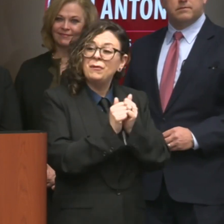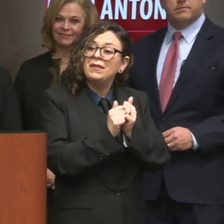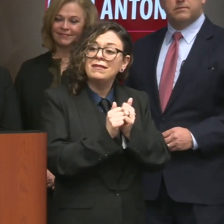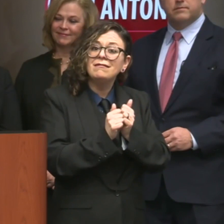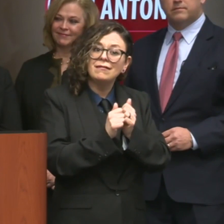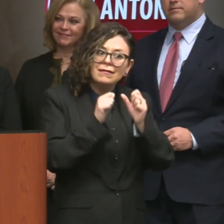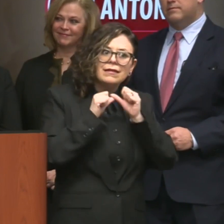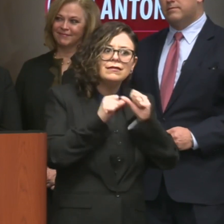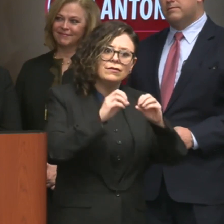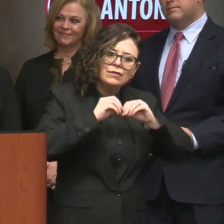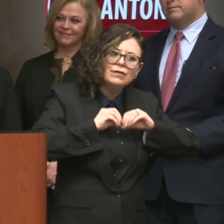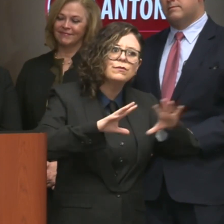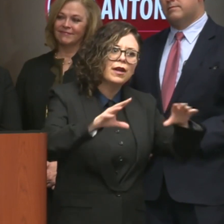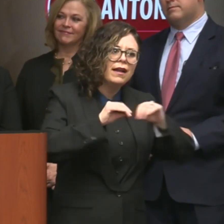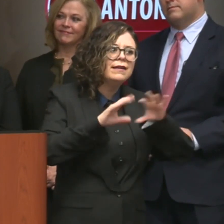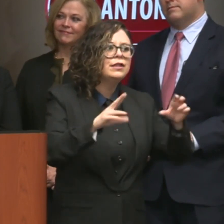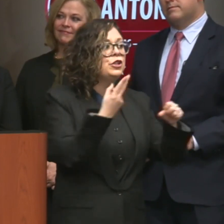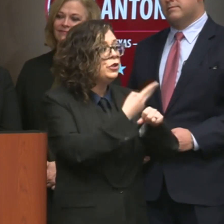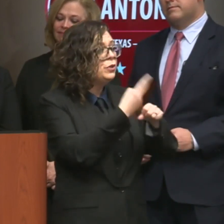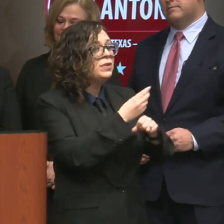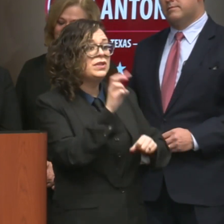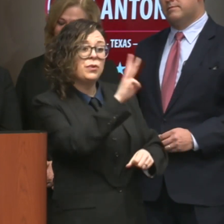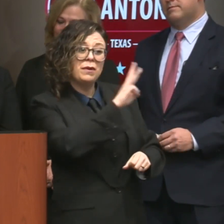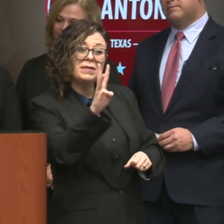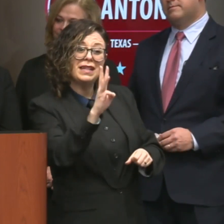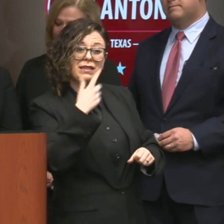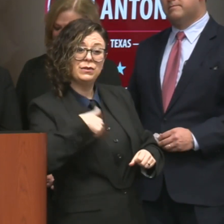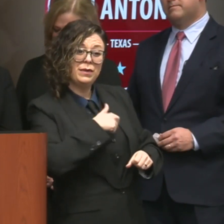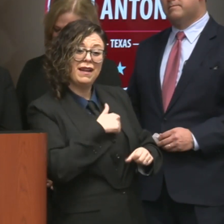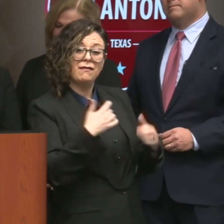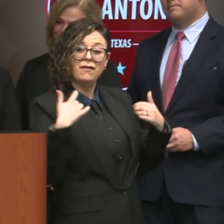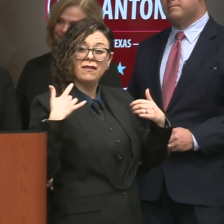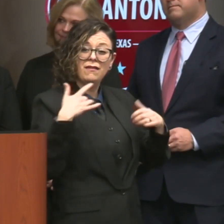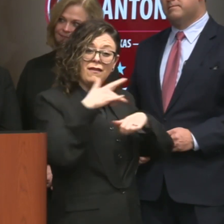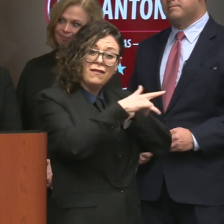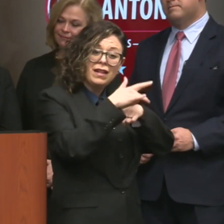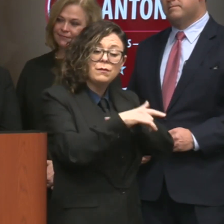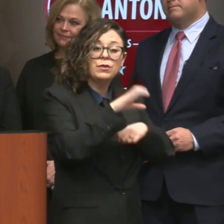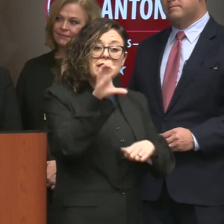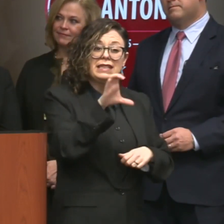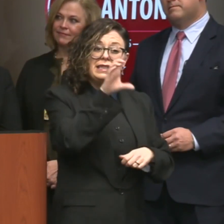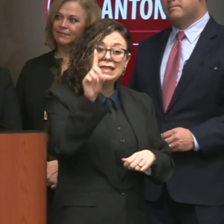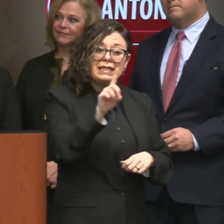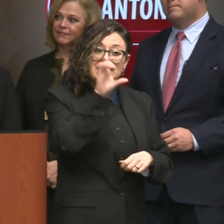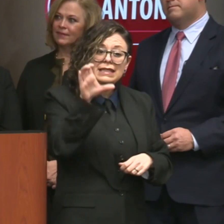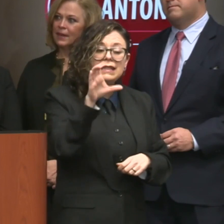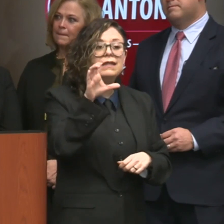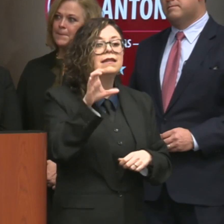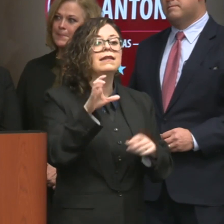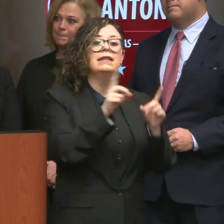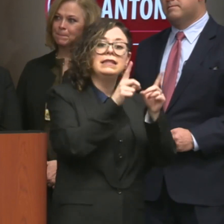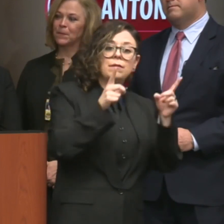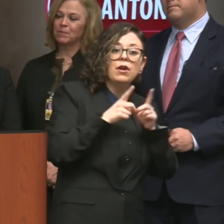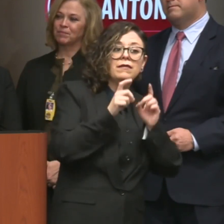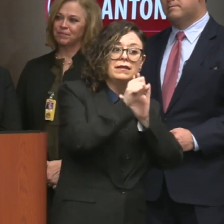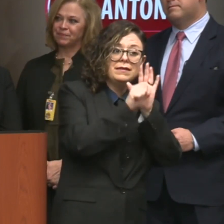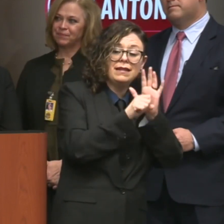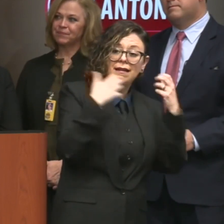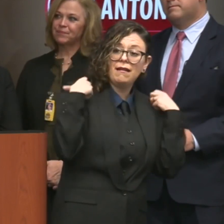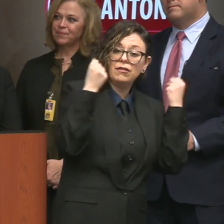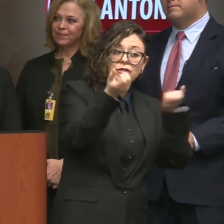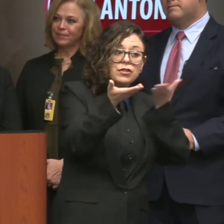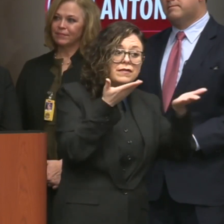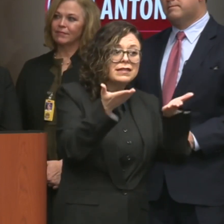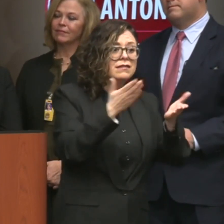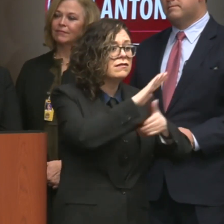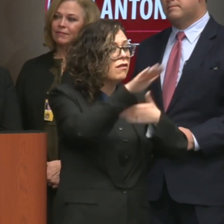with. Use the websites that are at the CDC, at the Department of State Health Services, and at the city and county local health departments. They're